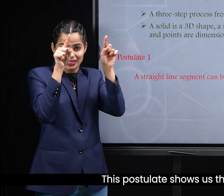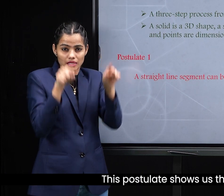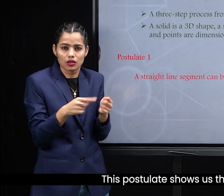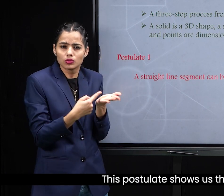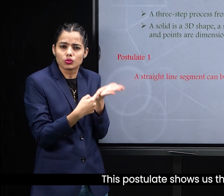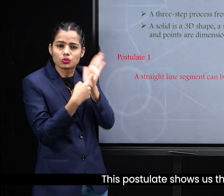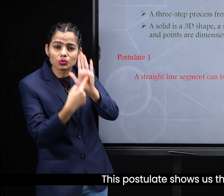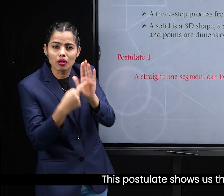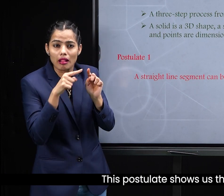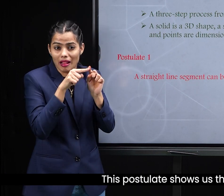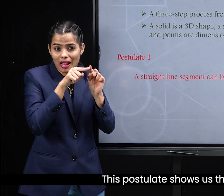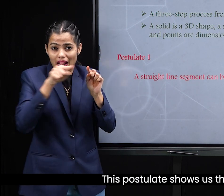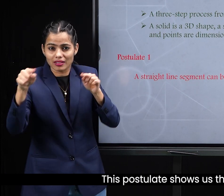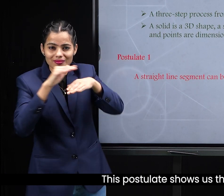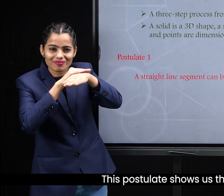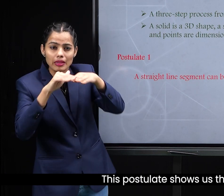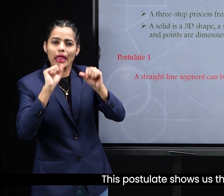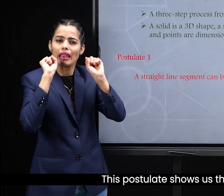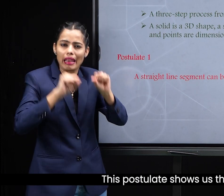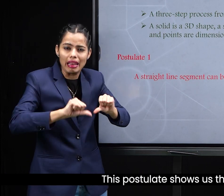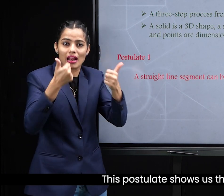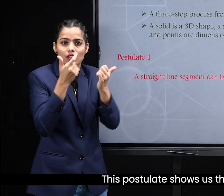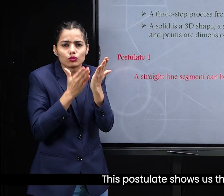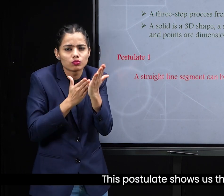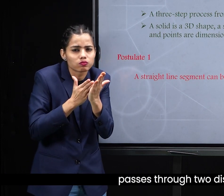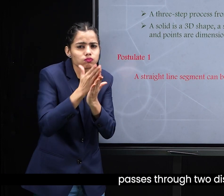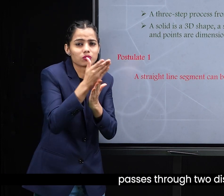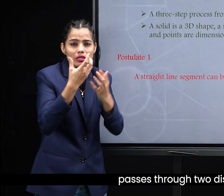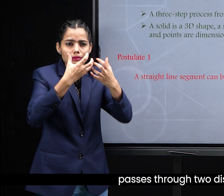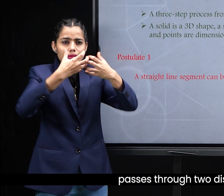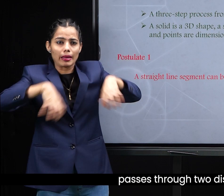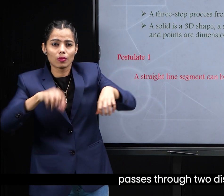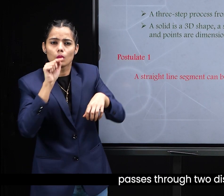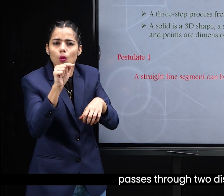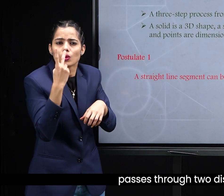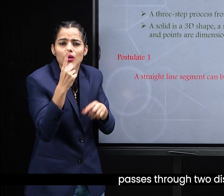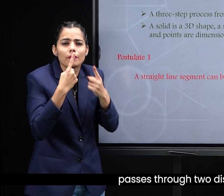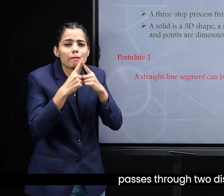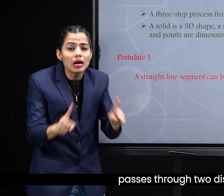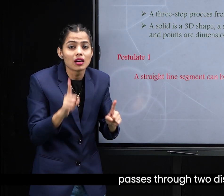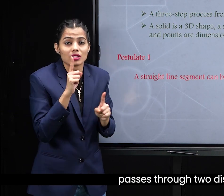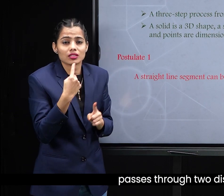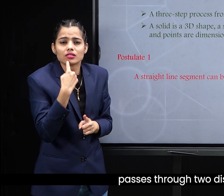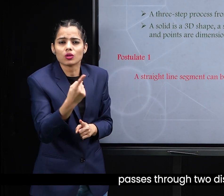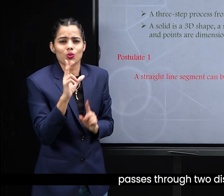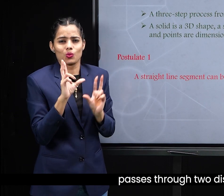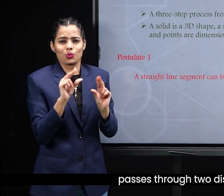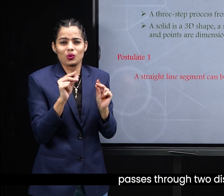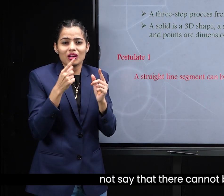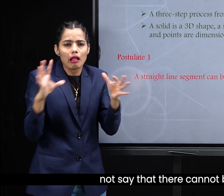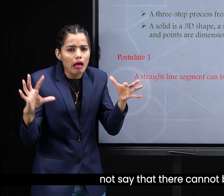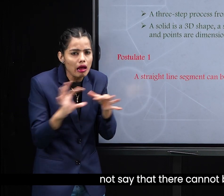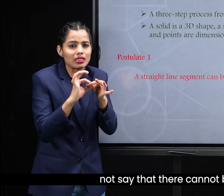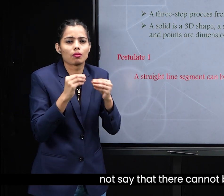This postulate shows us that at least one straight line passes through two distinct points, but it does not